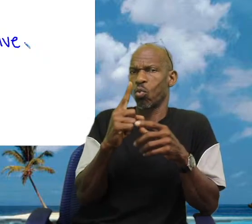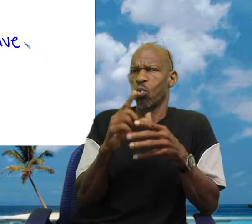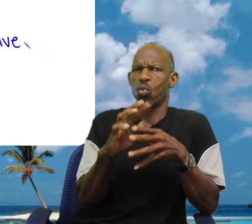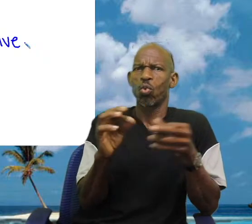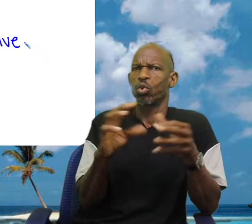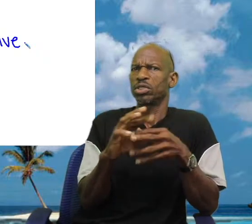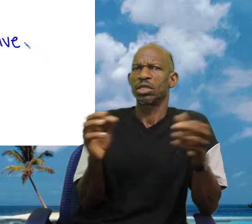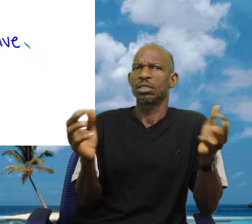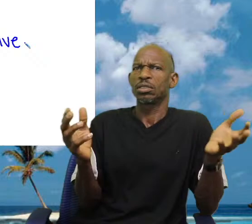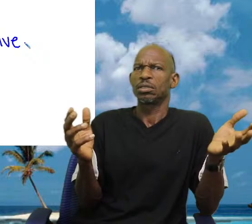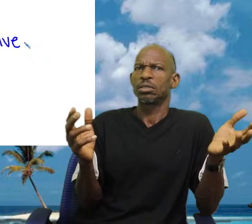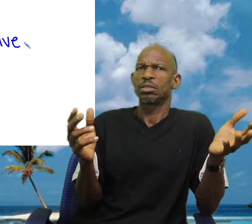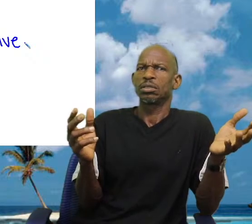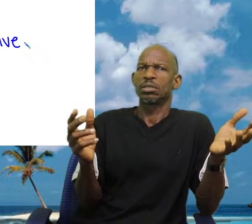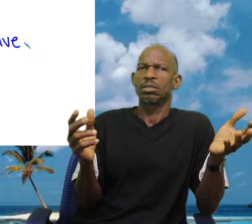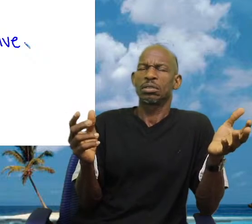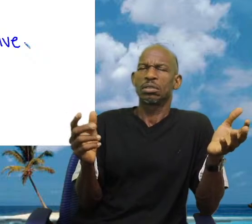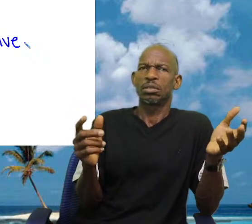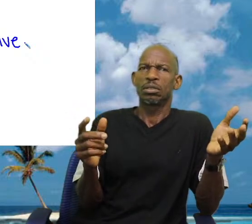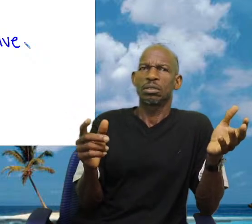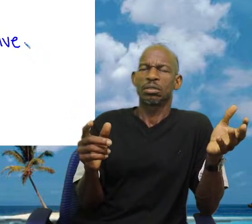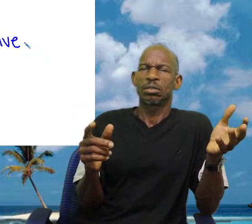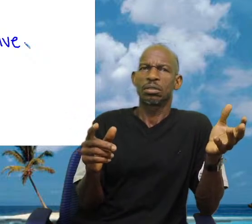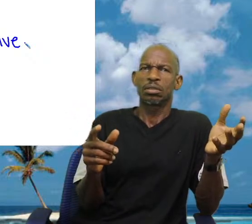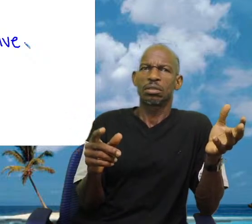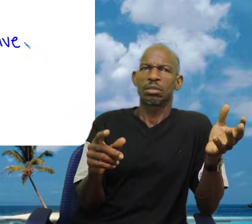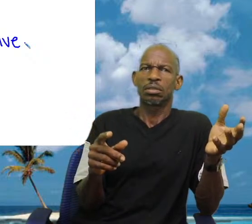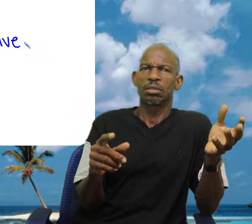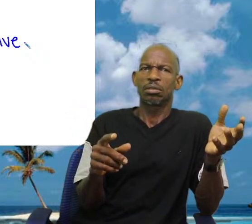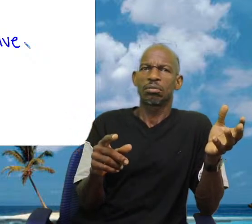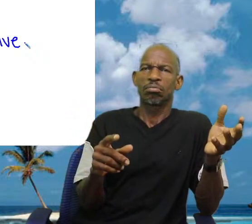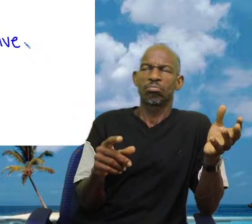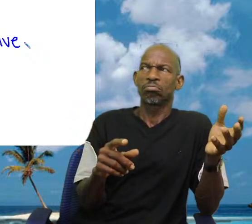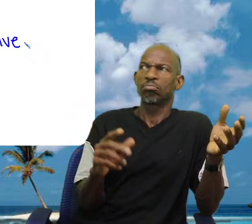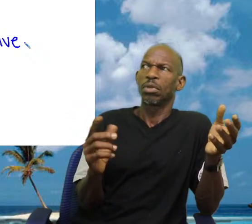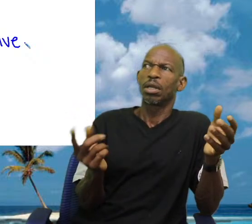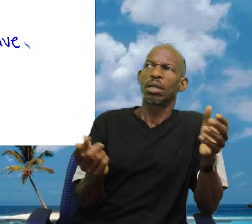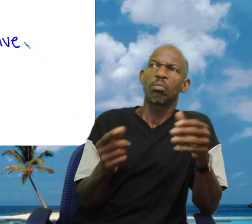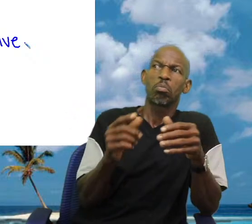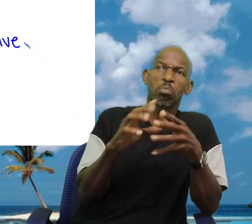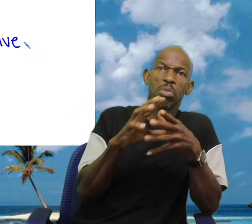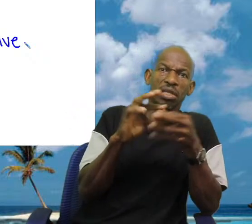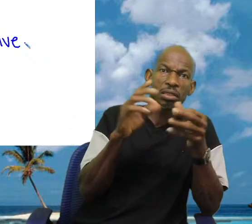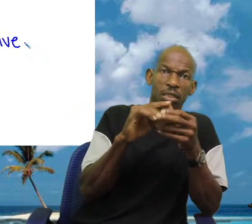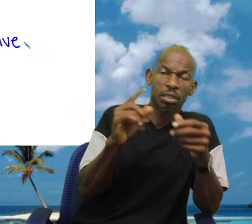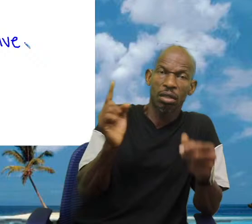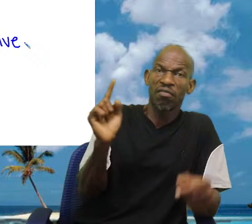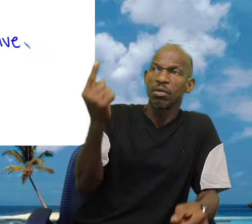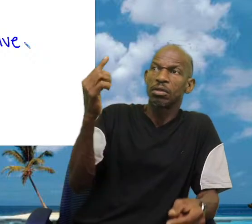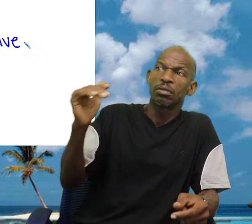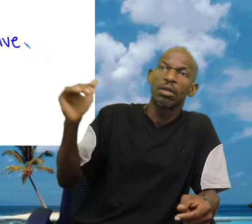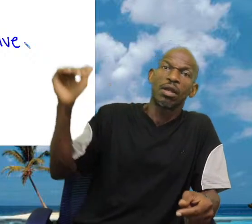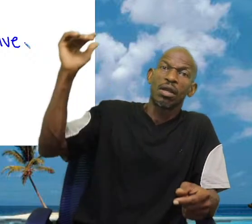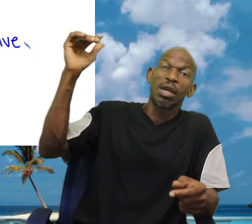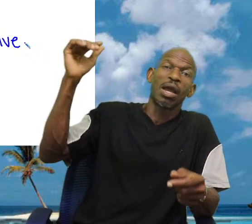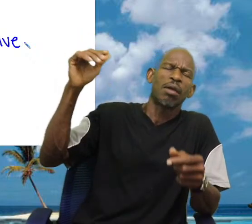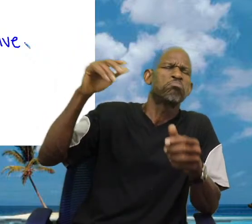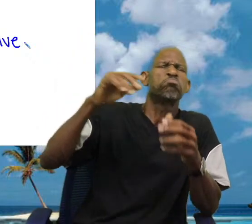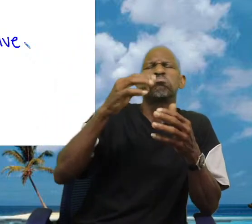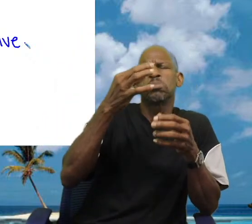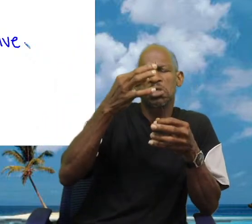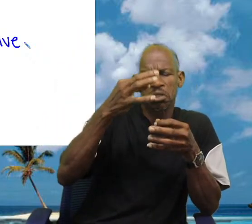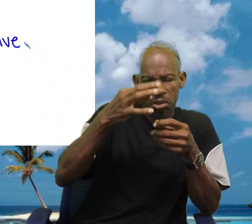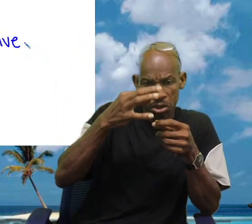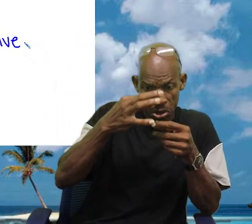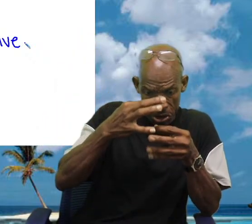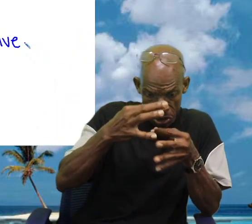another one, but it is a more complex one than the simple one, because I put an adjective in front of noun. So an adjective could